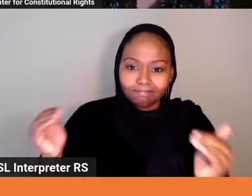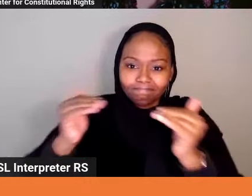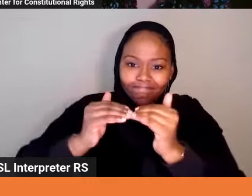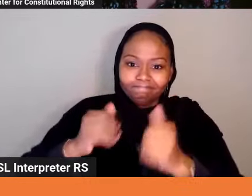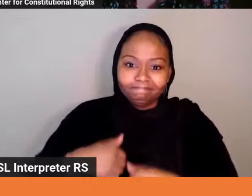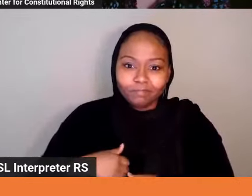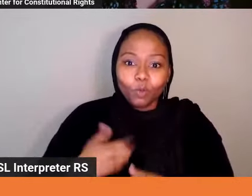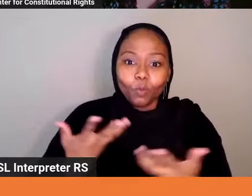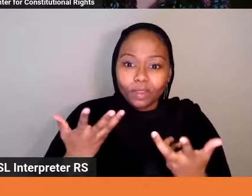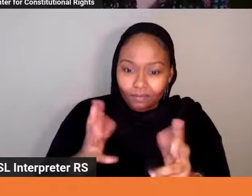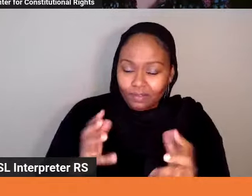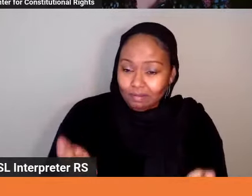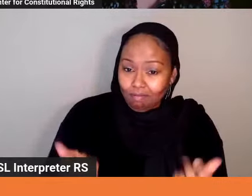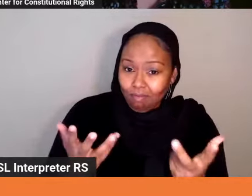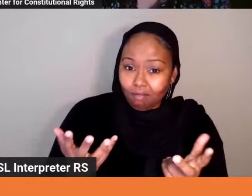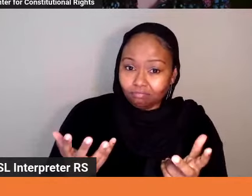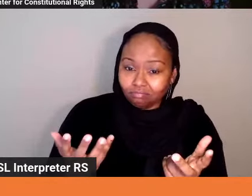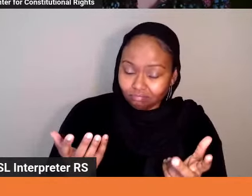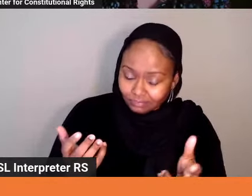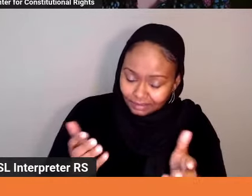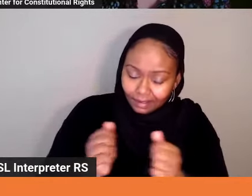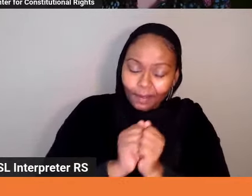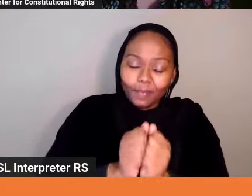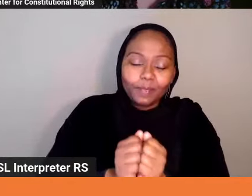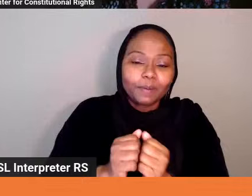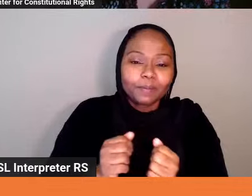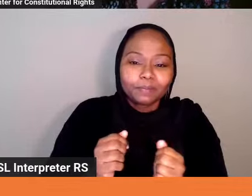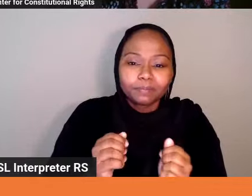together, but there is still much left to do.